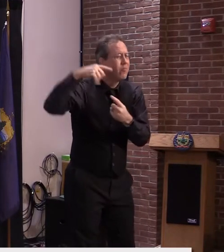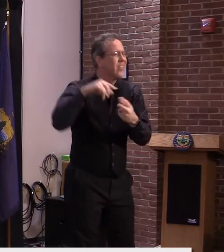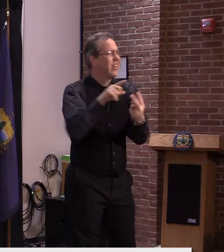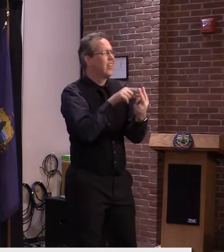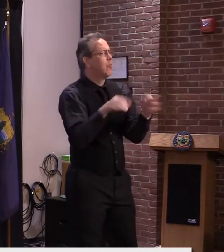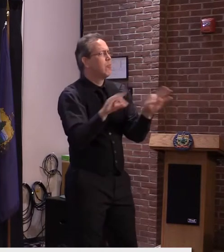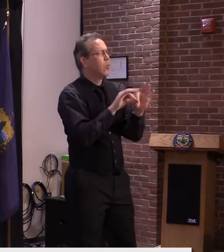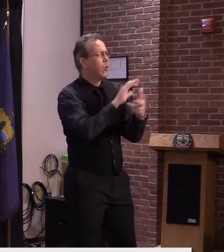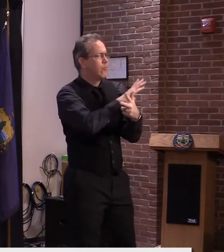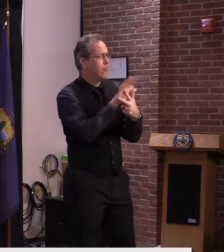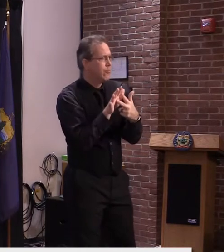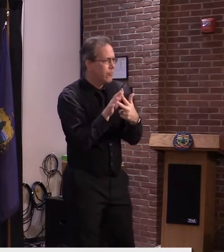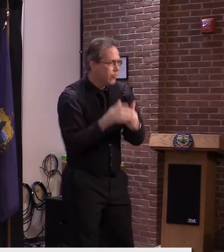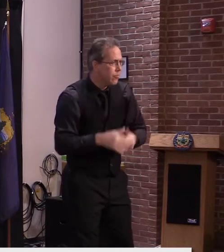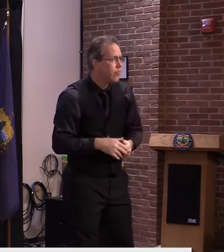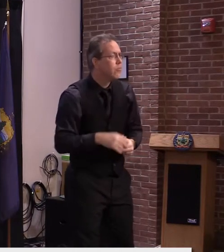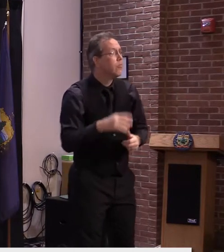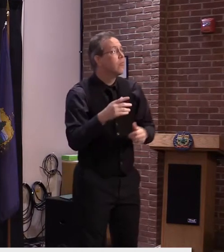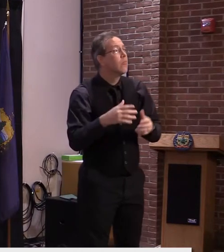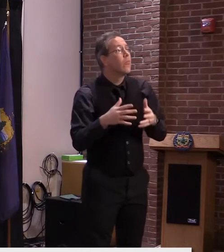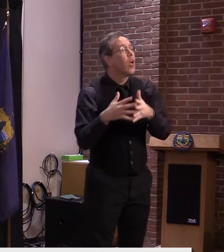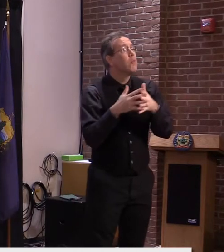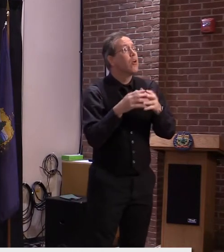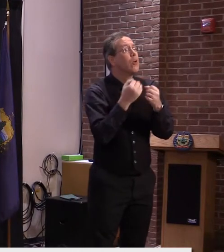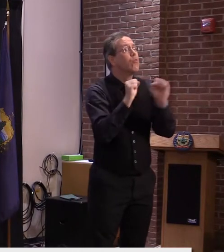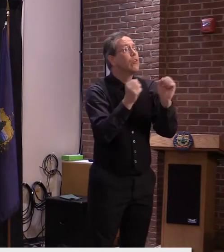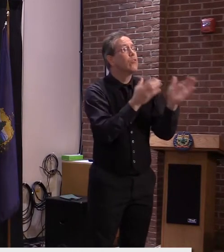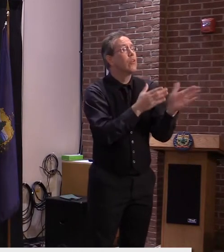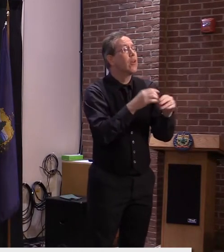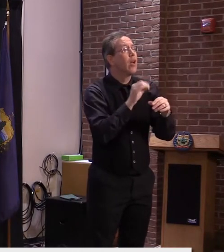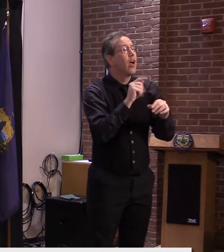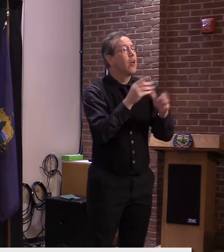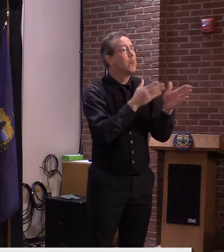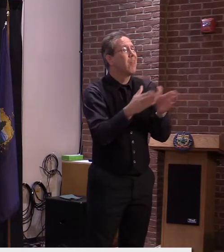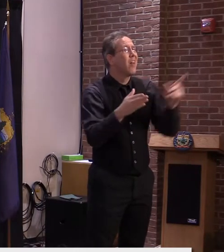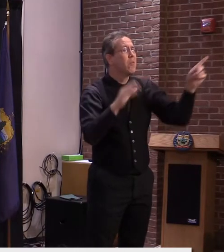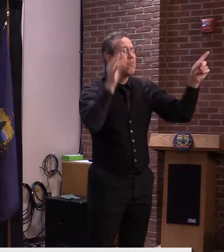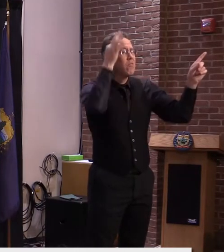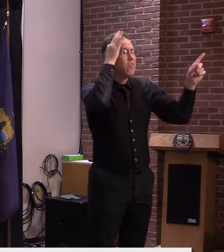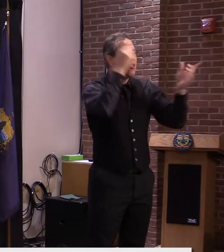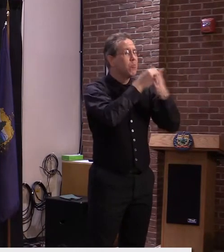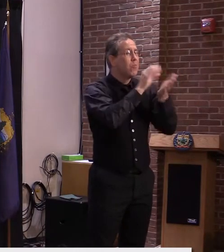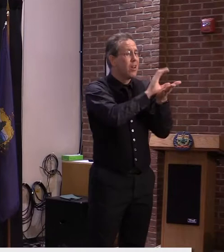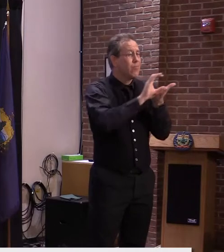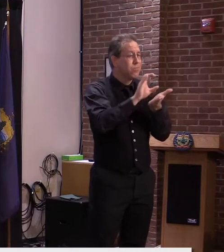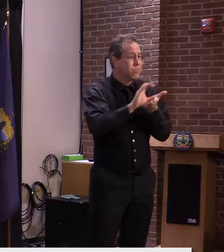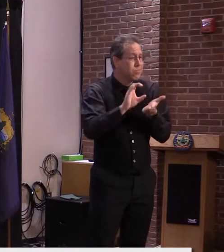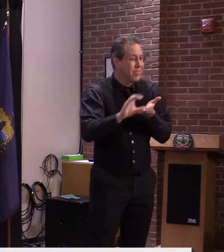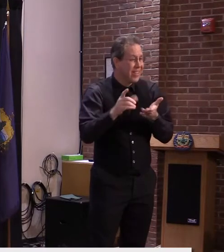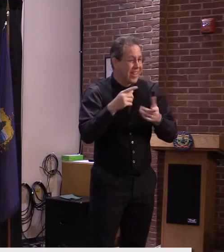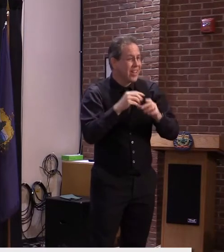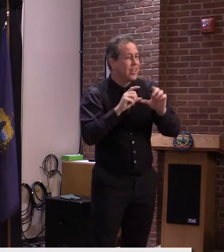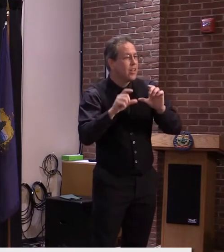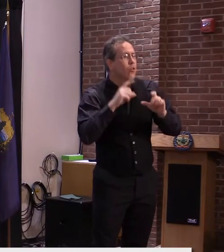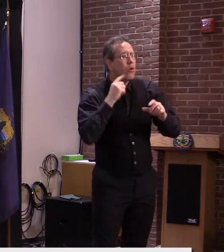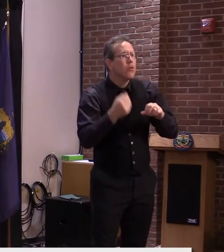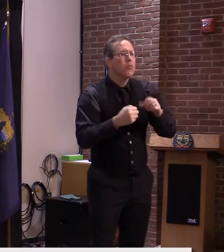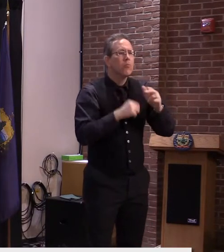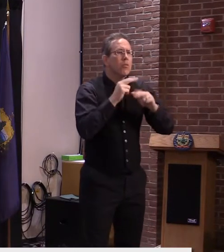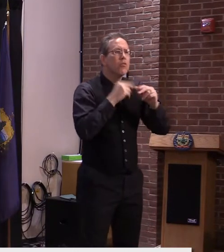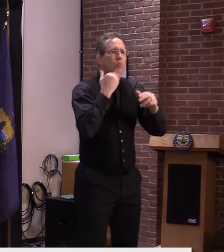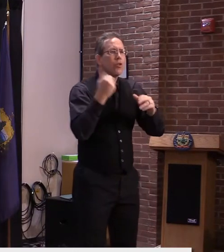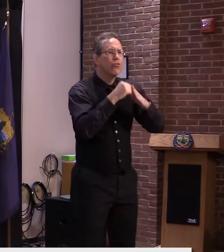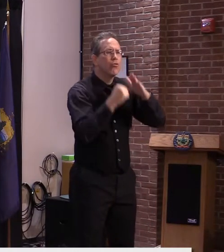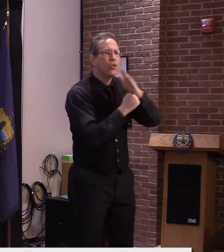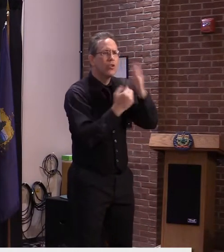Plan provides $10 billion nationally to carry out critical capital projects that strengthen and improve the infrastructure we need to participate